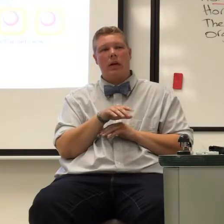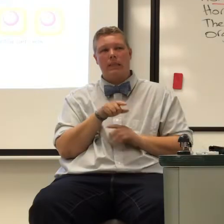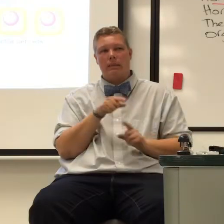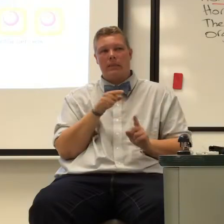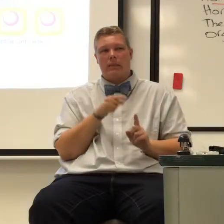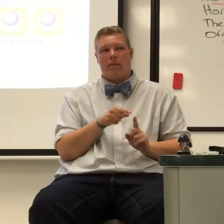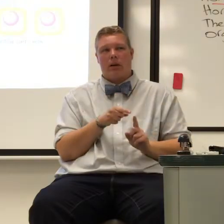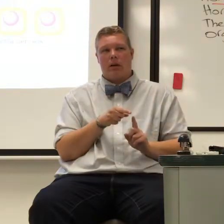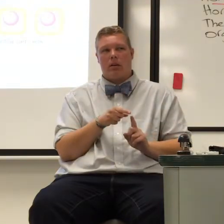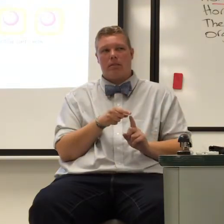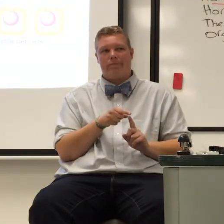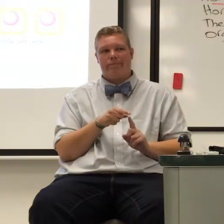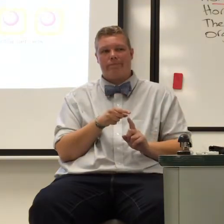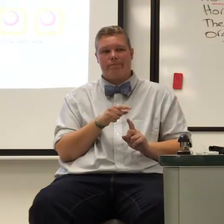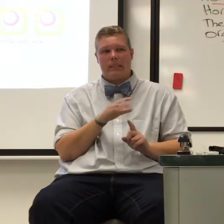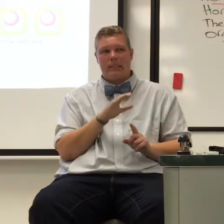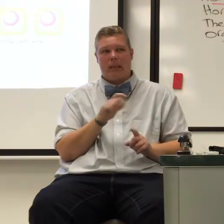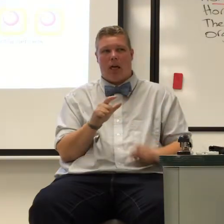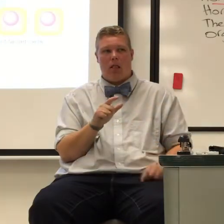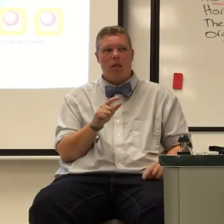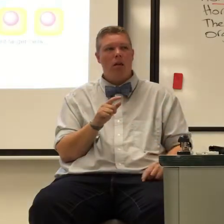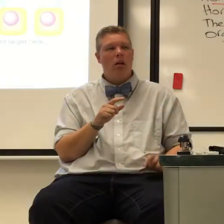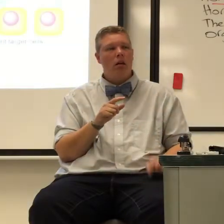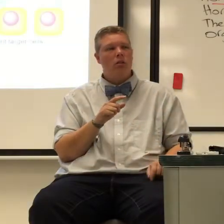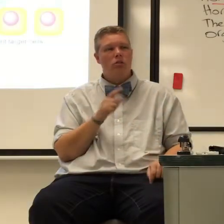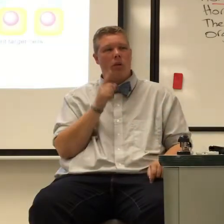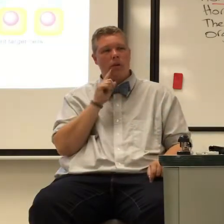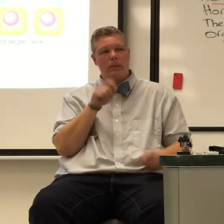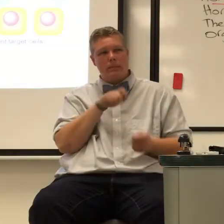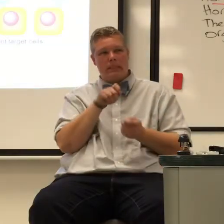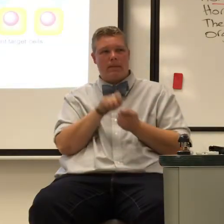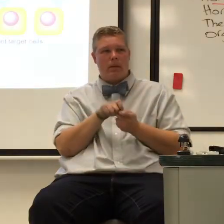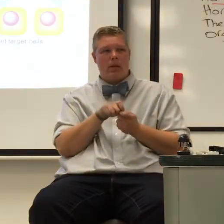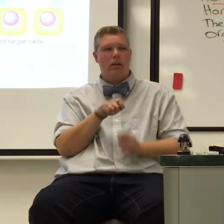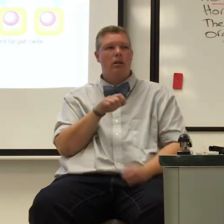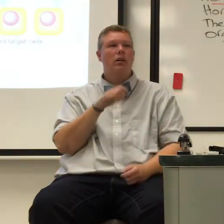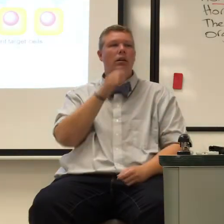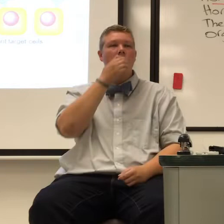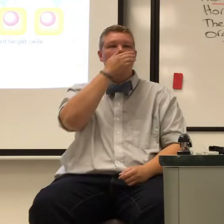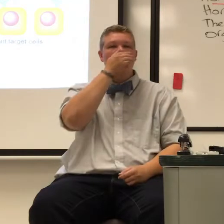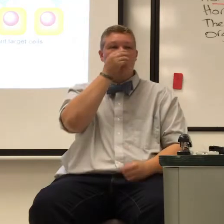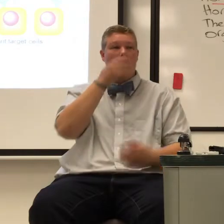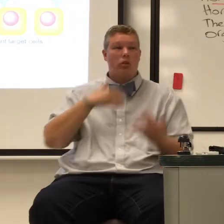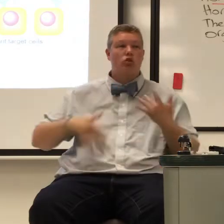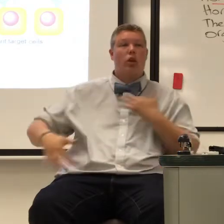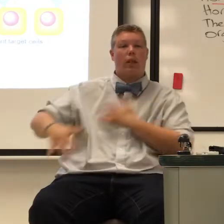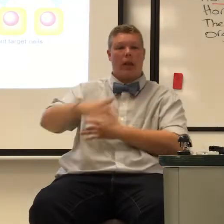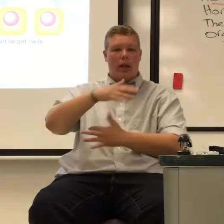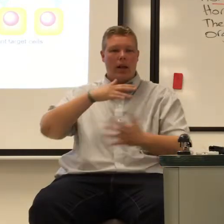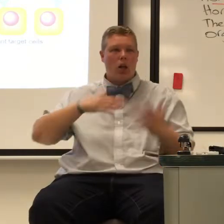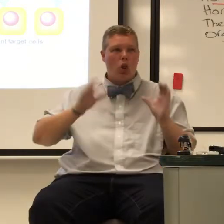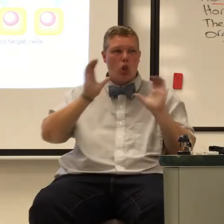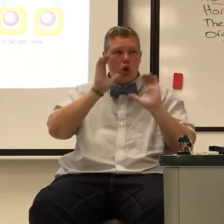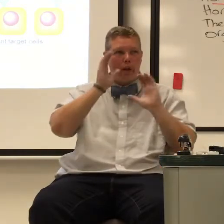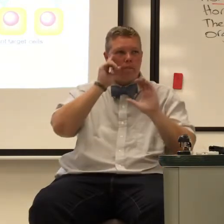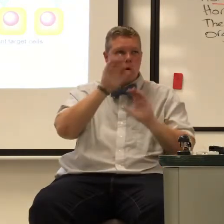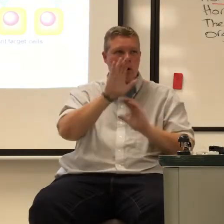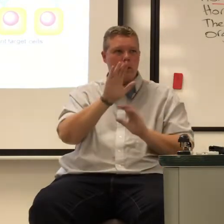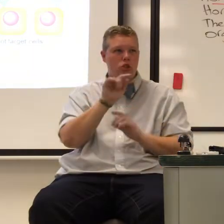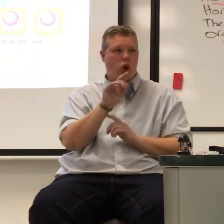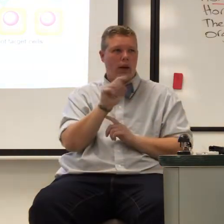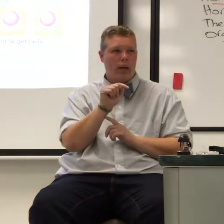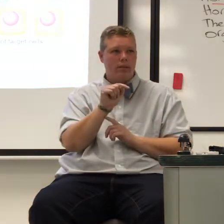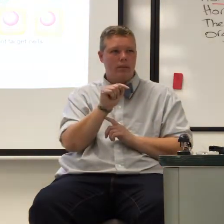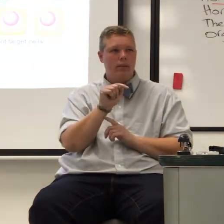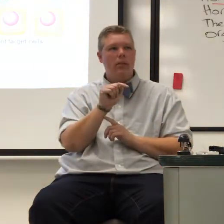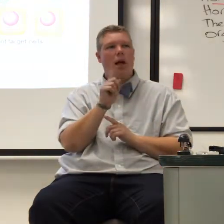specific target cell. So there is specificity. So they're circulating, it finds its target, you get the physiology.